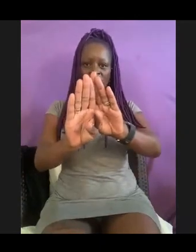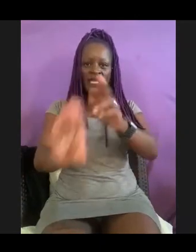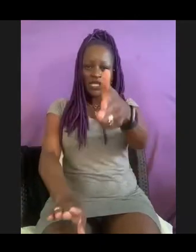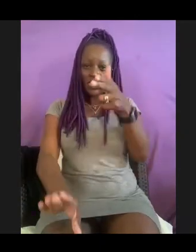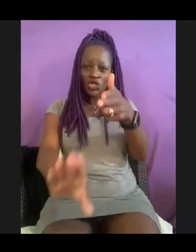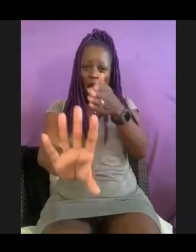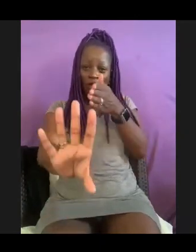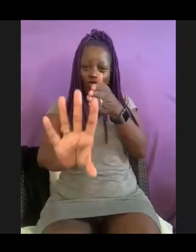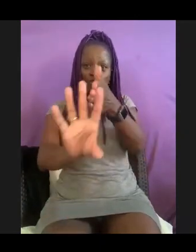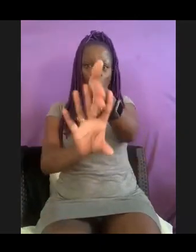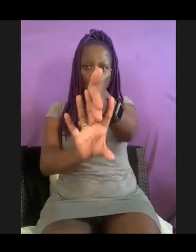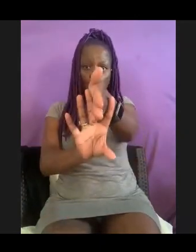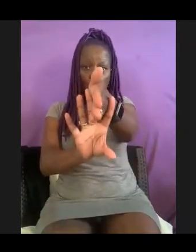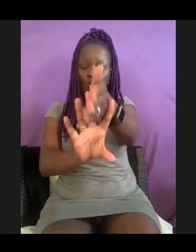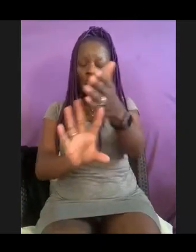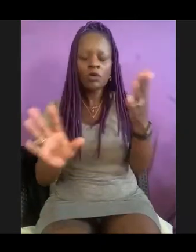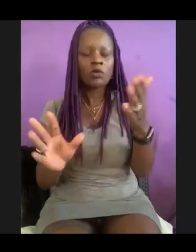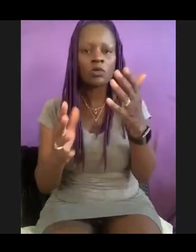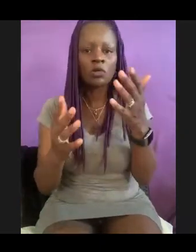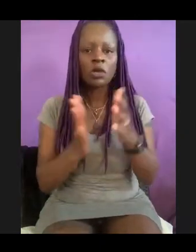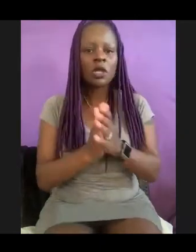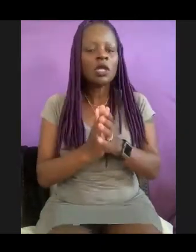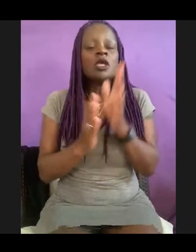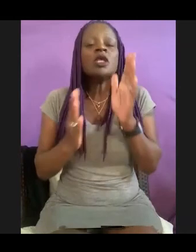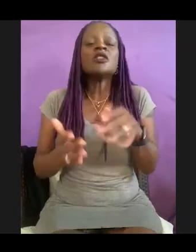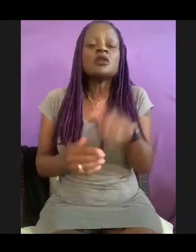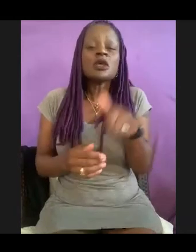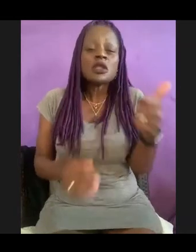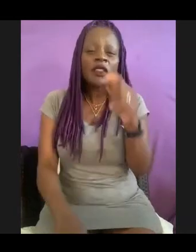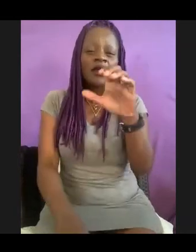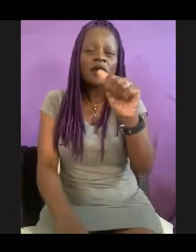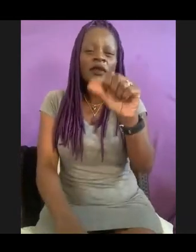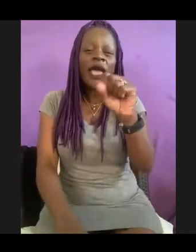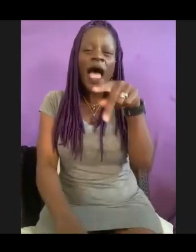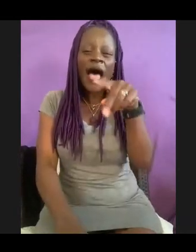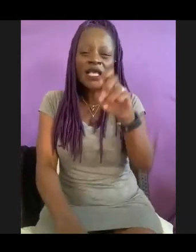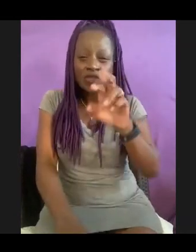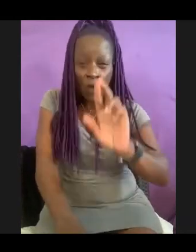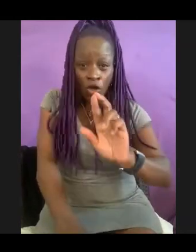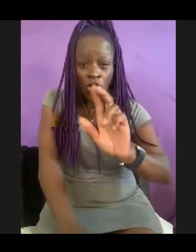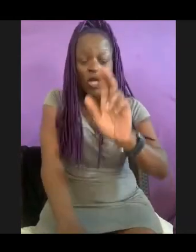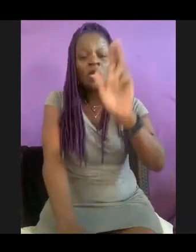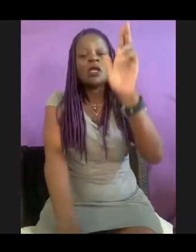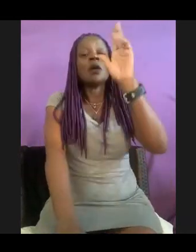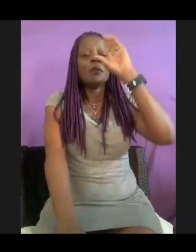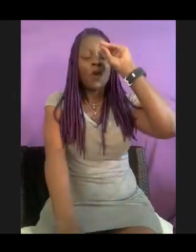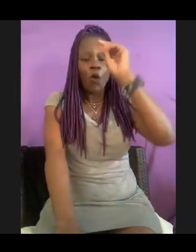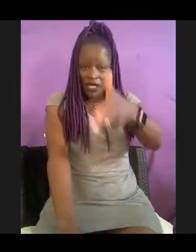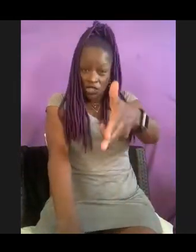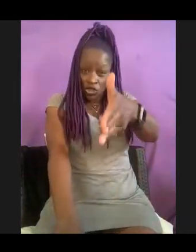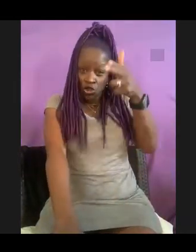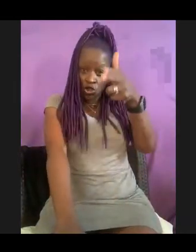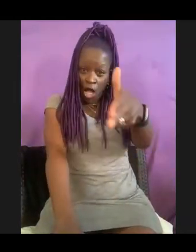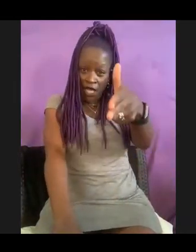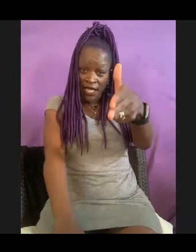Today, I'm here to talk about Casper, who was shot and killed at his local police